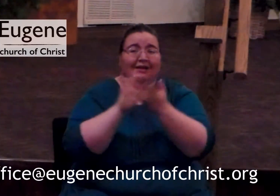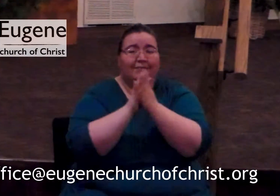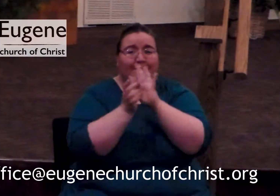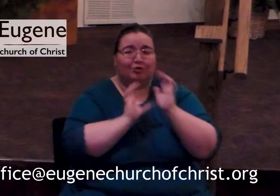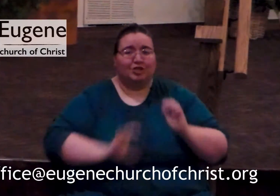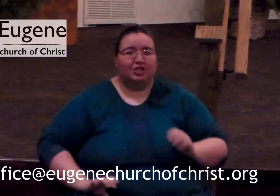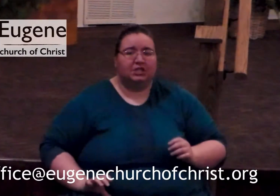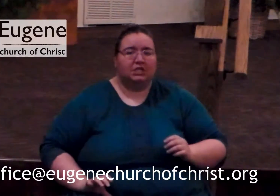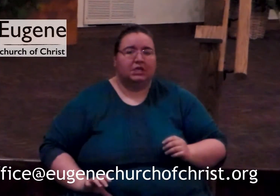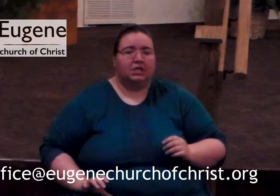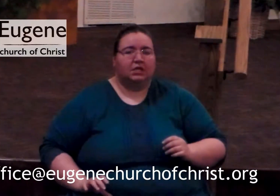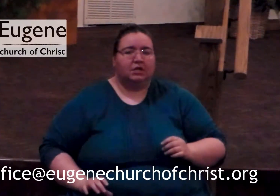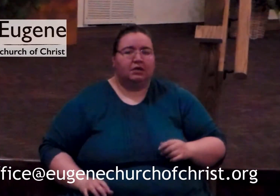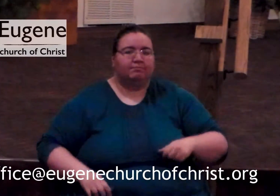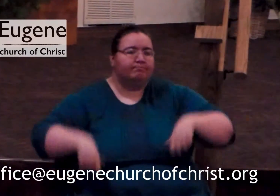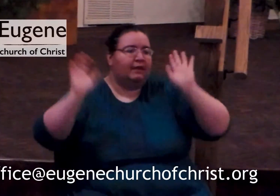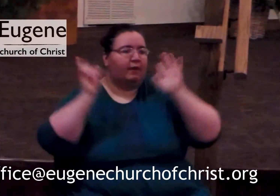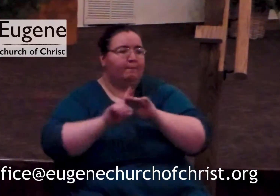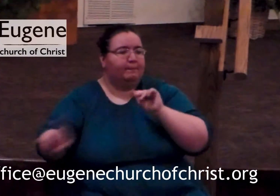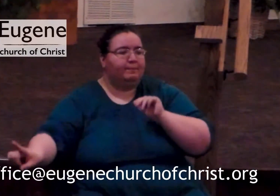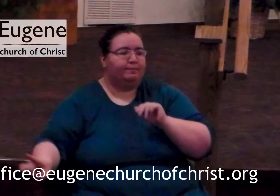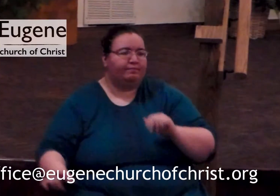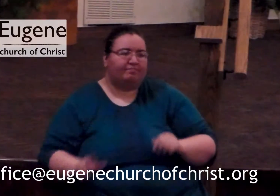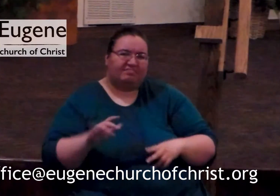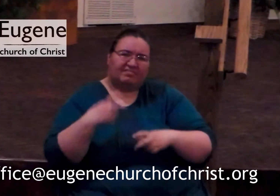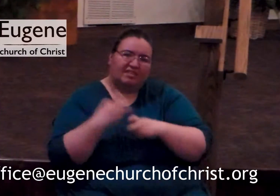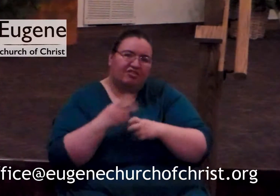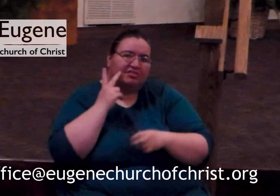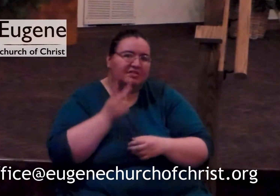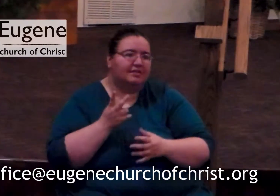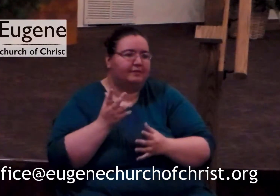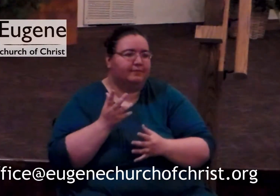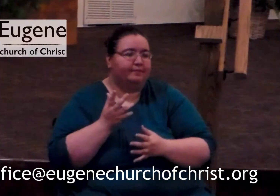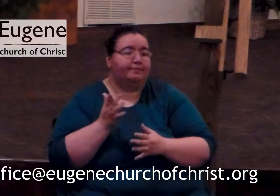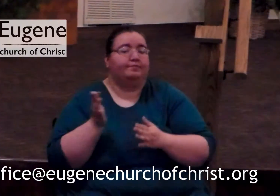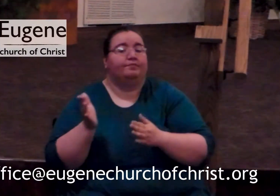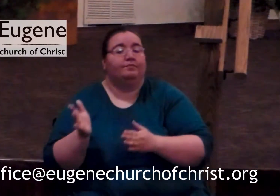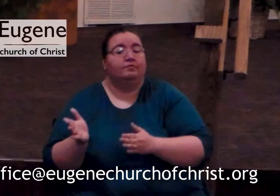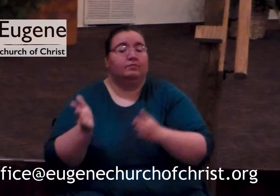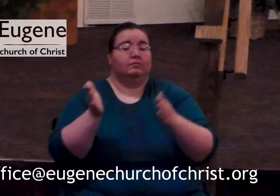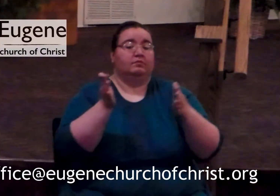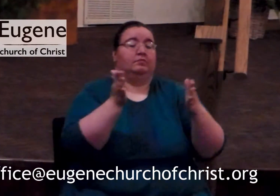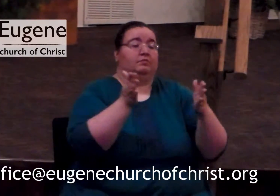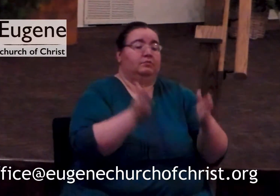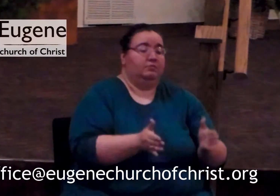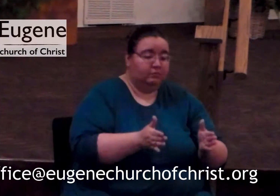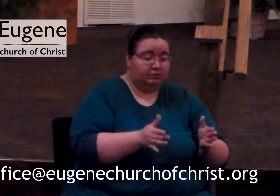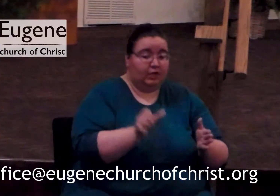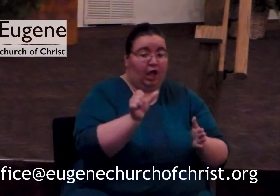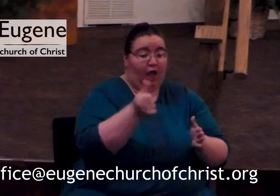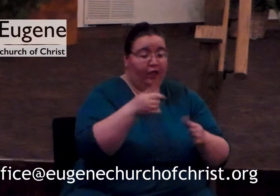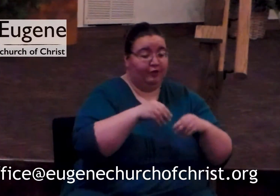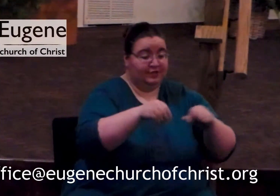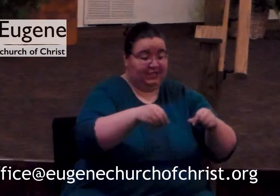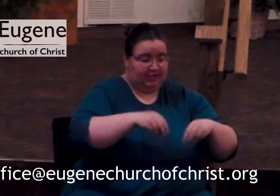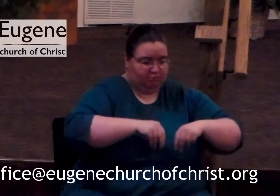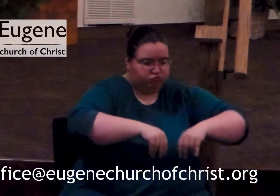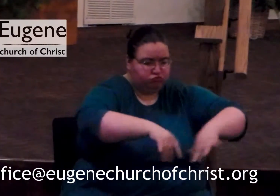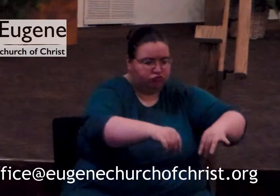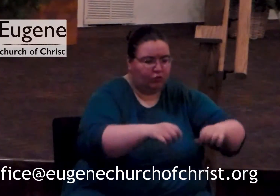Other seed fell among thorns, which grew up and choked the plants. Excuse me. The thorns, and he